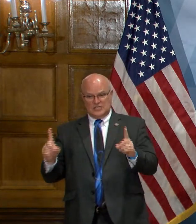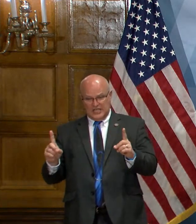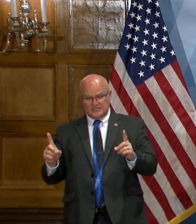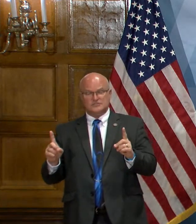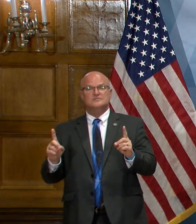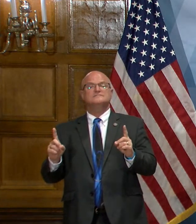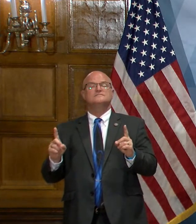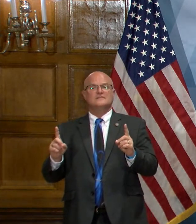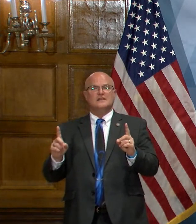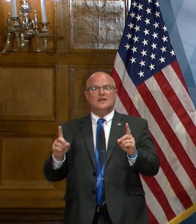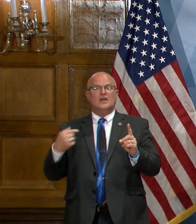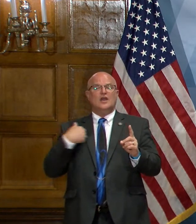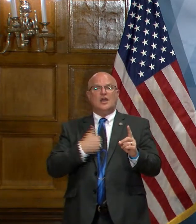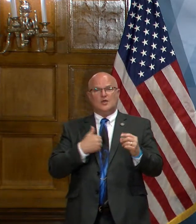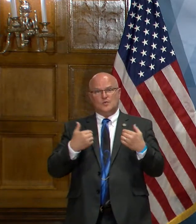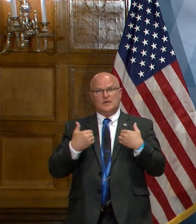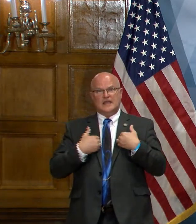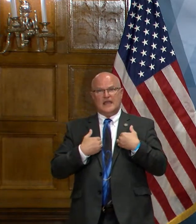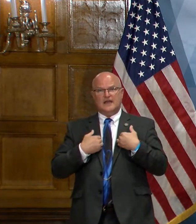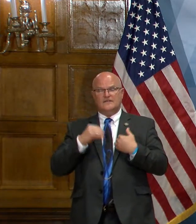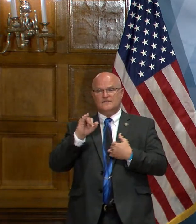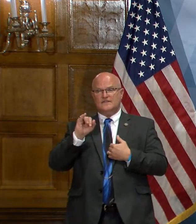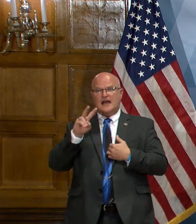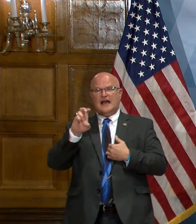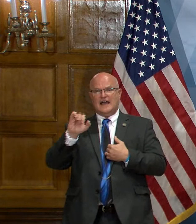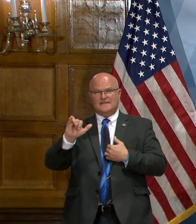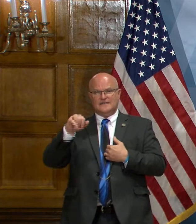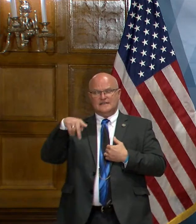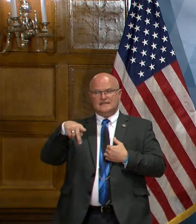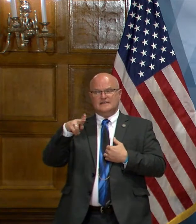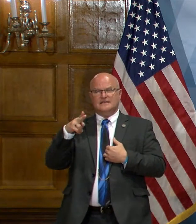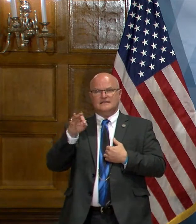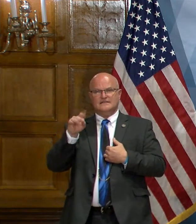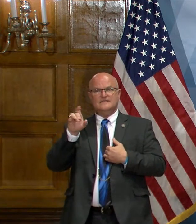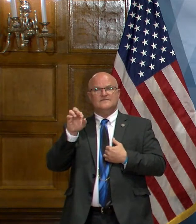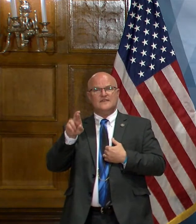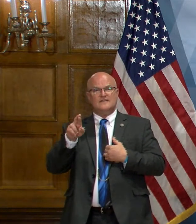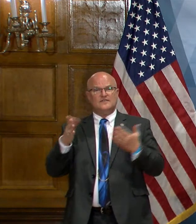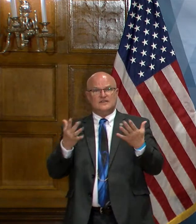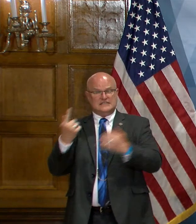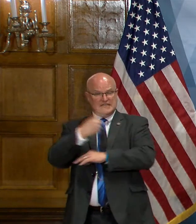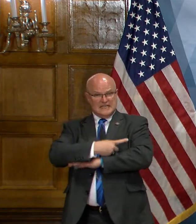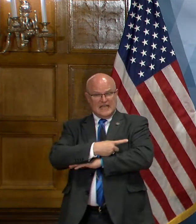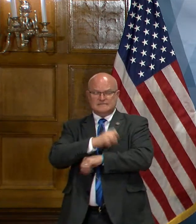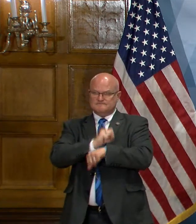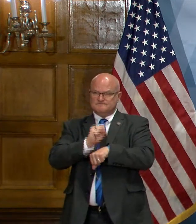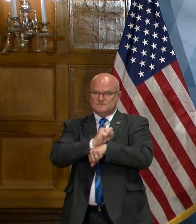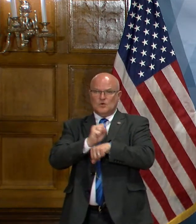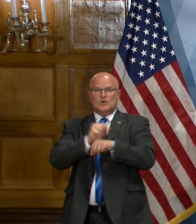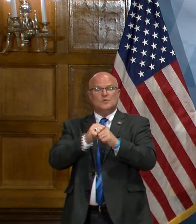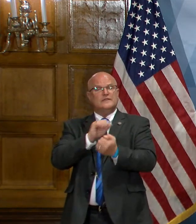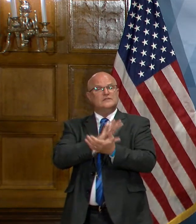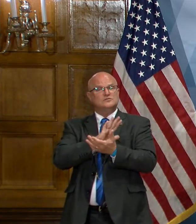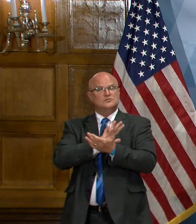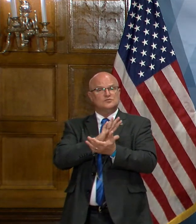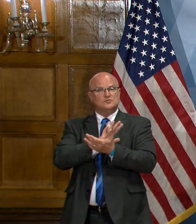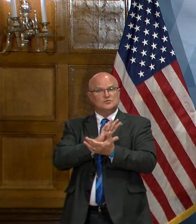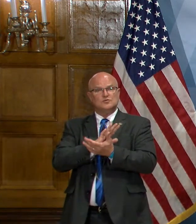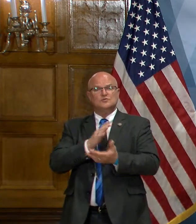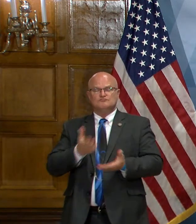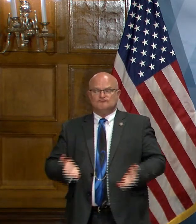Education, and we have Ivy Pfeffer here today, Dr. Pfeffer, that is working with the schools